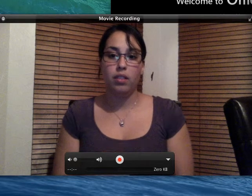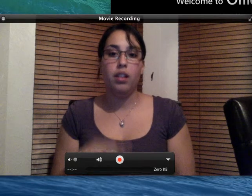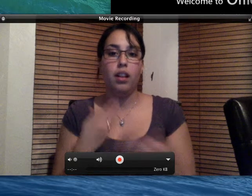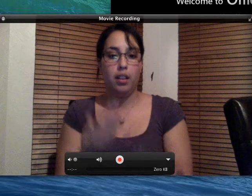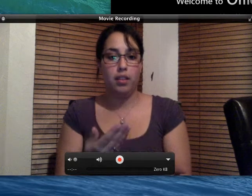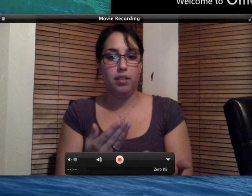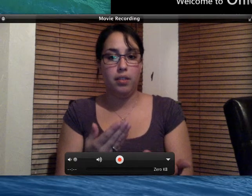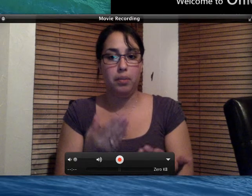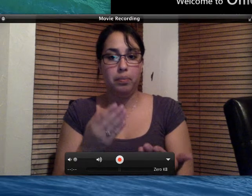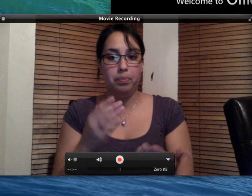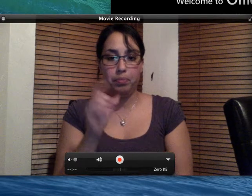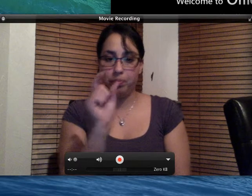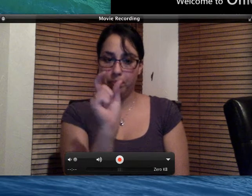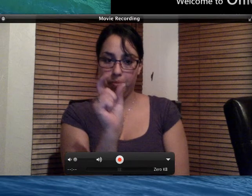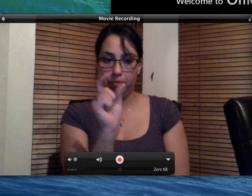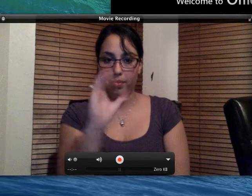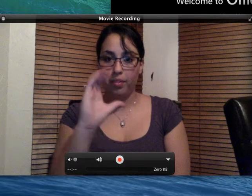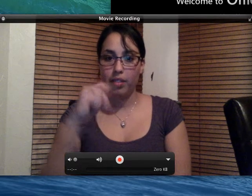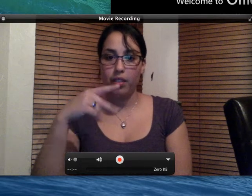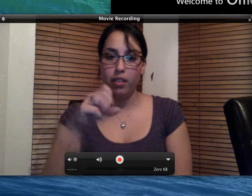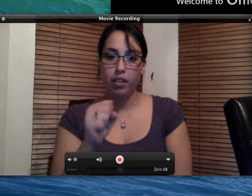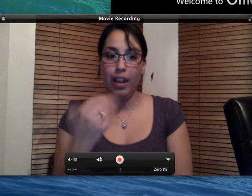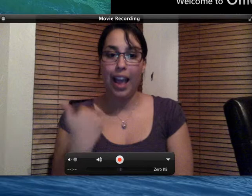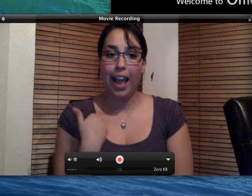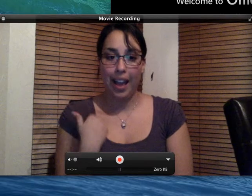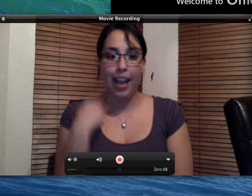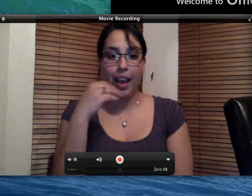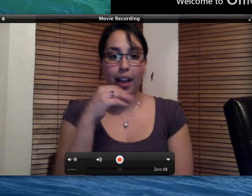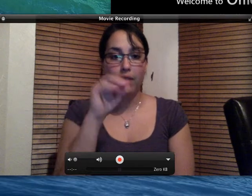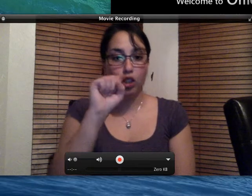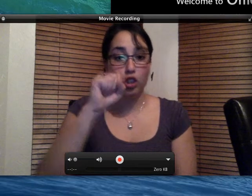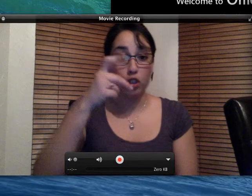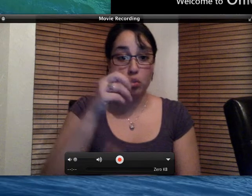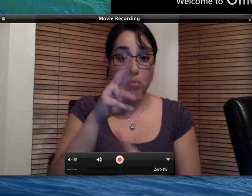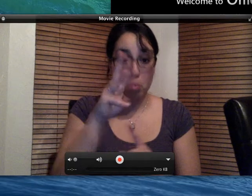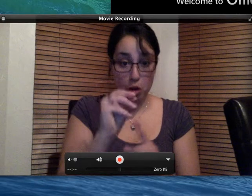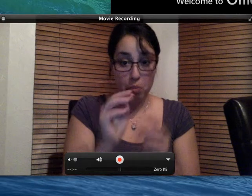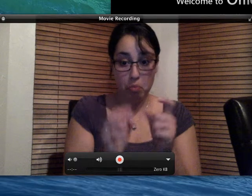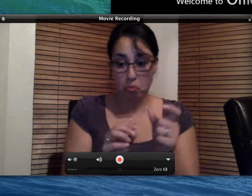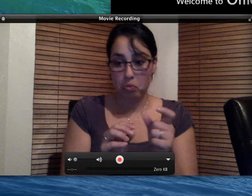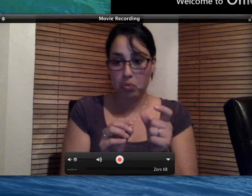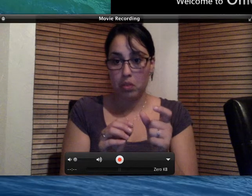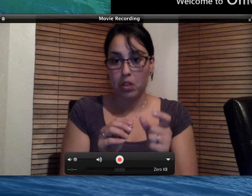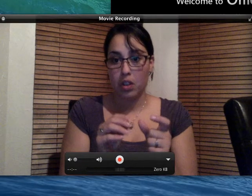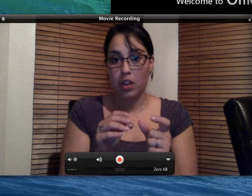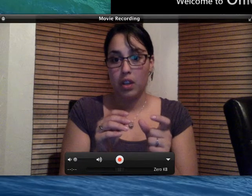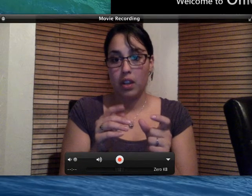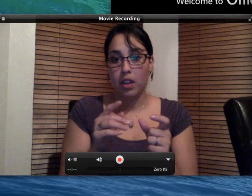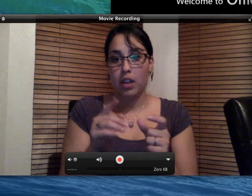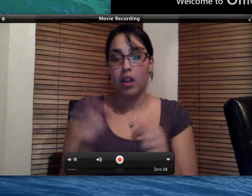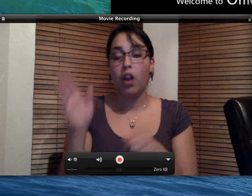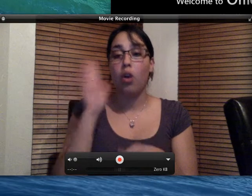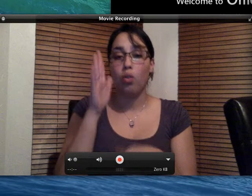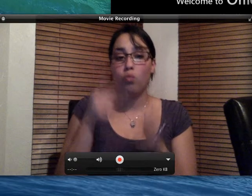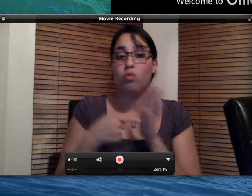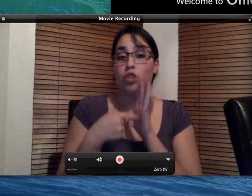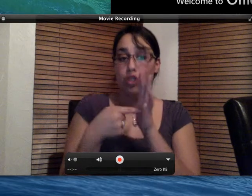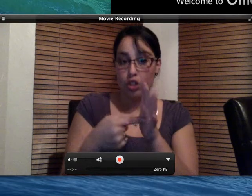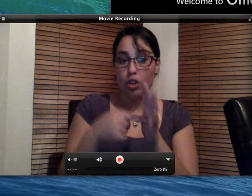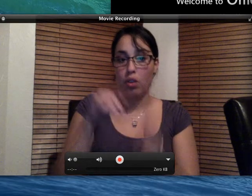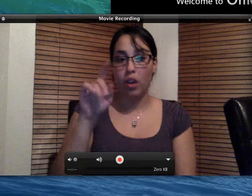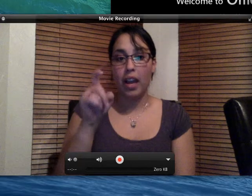semen. And in the artificial semen was a radio-opaque substance such that it would show up on an